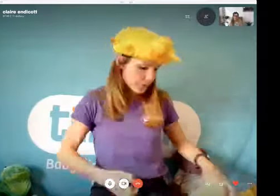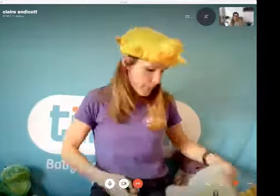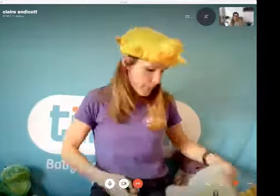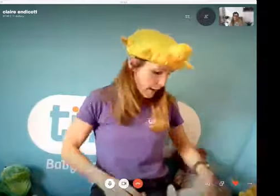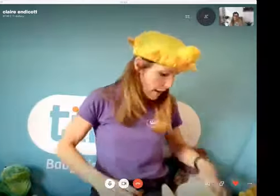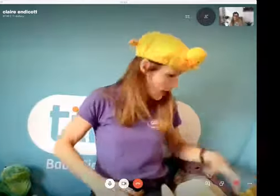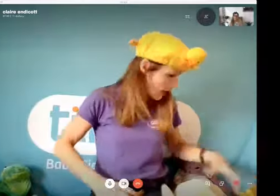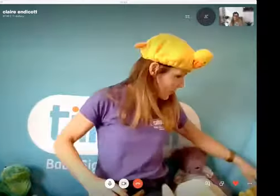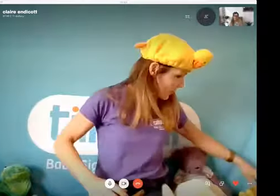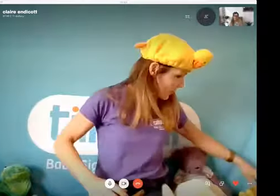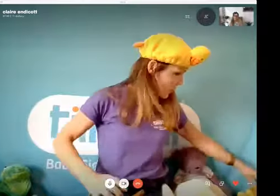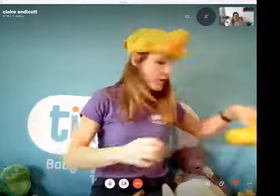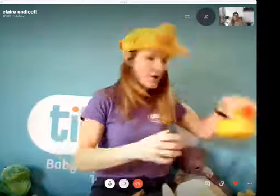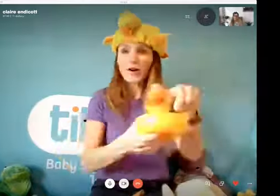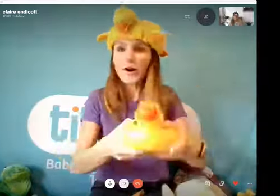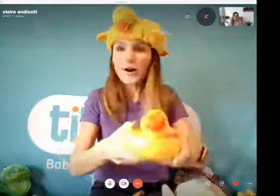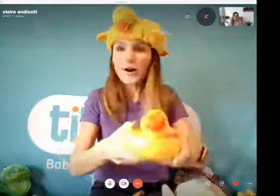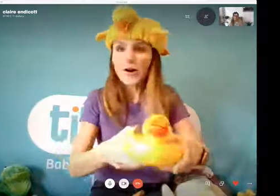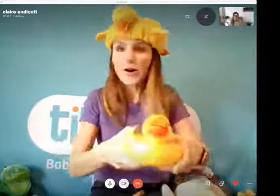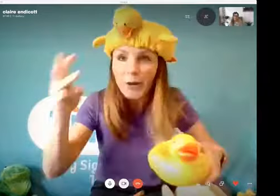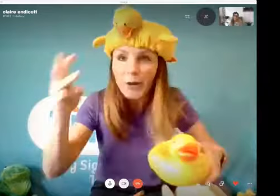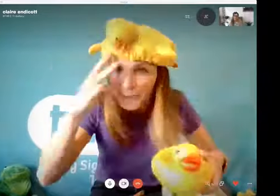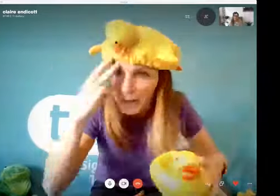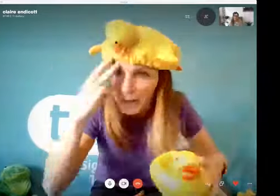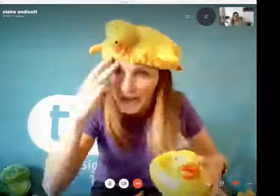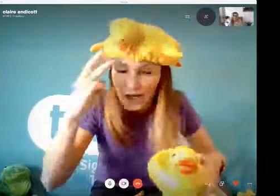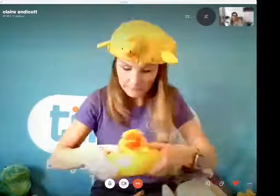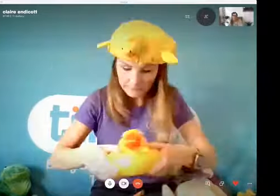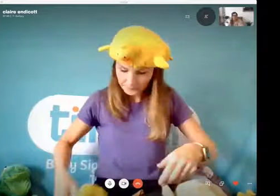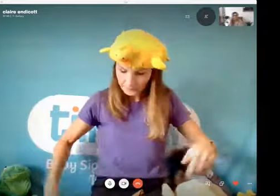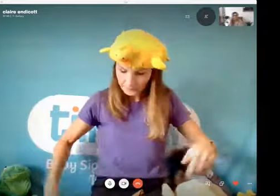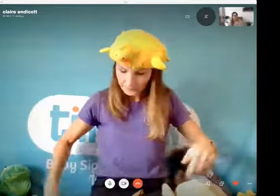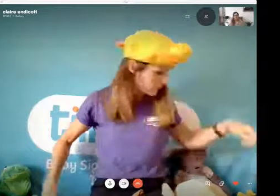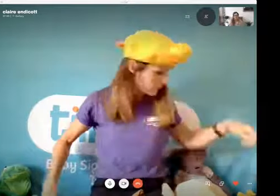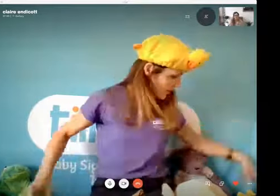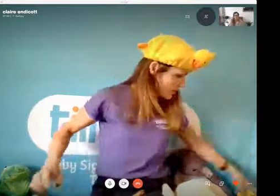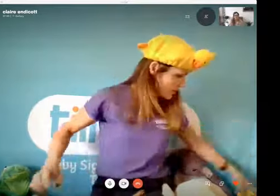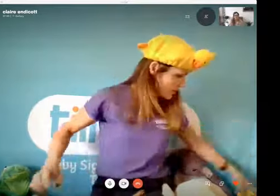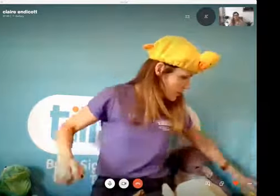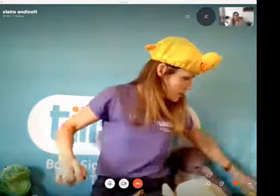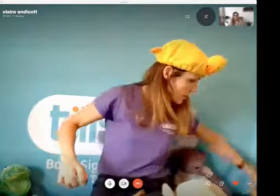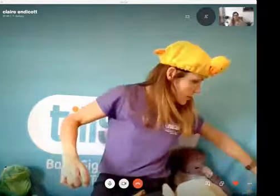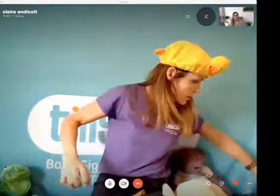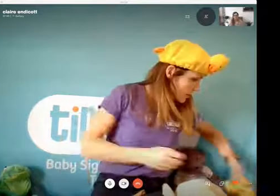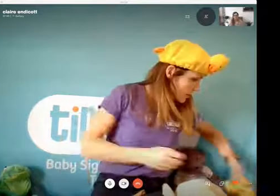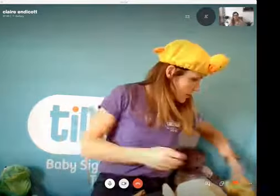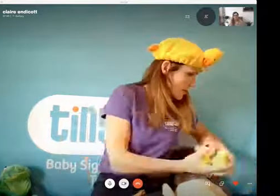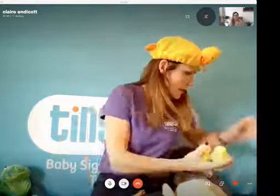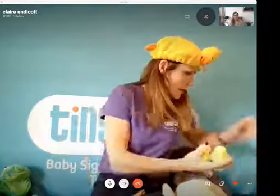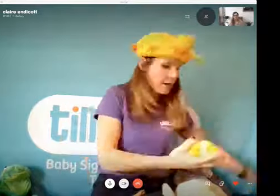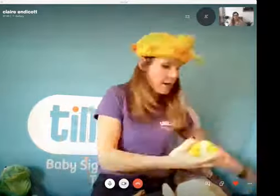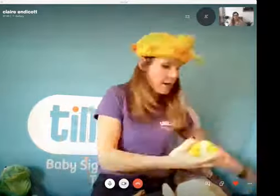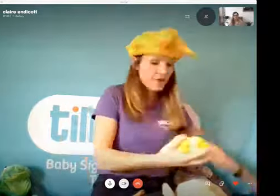I've got Mummy Duck. Can you see those? And I've got